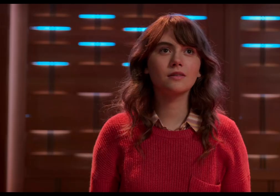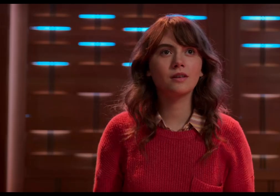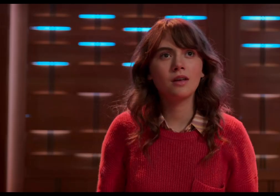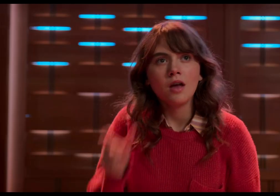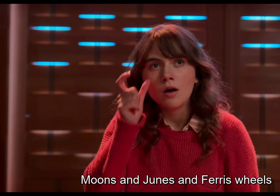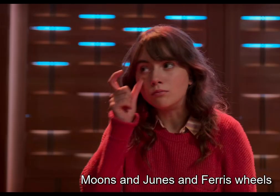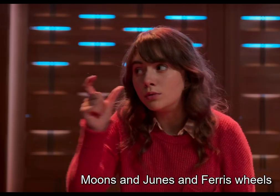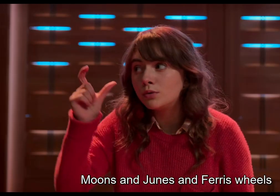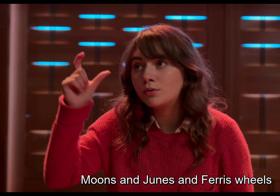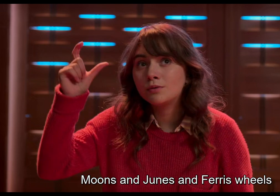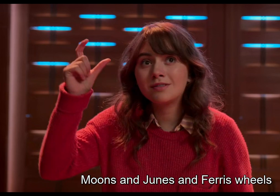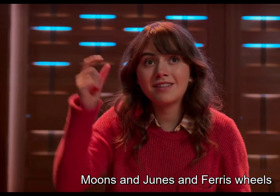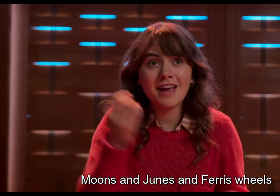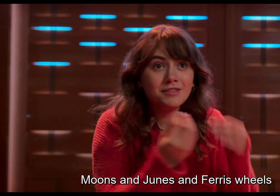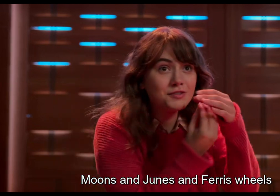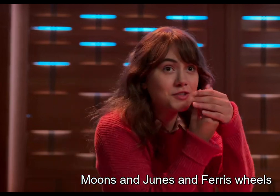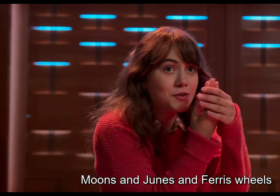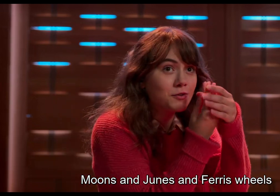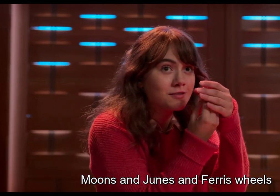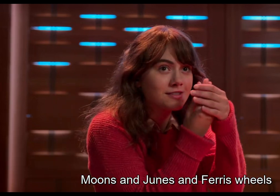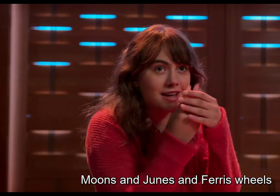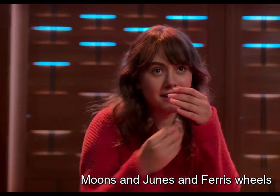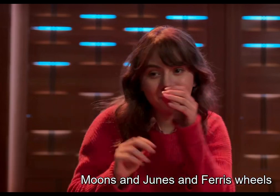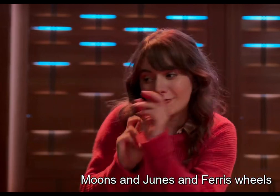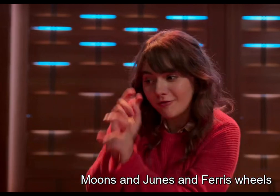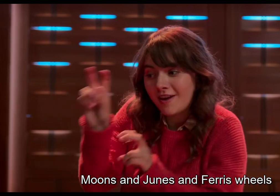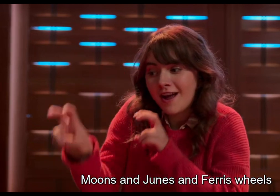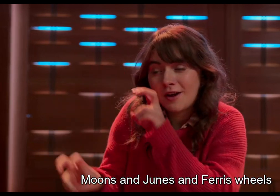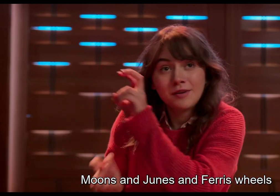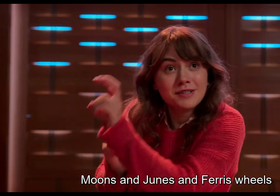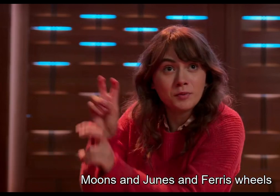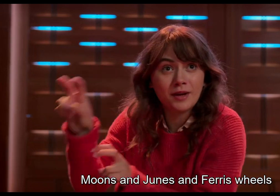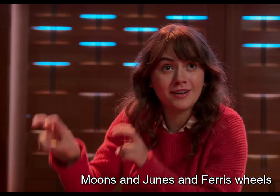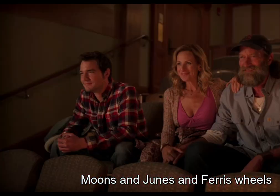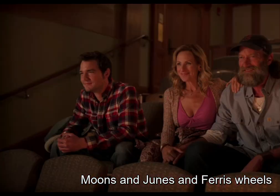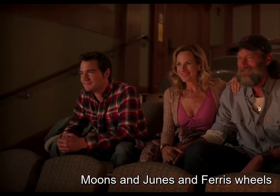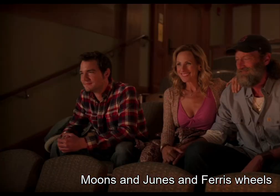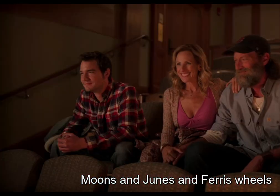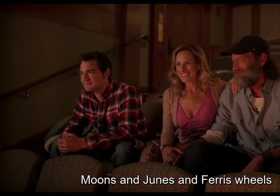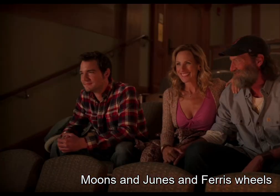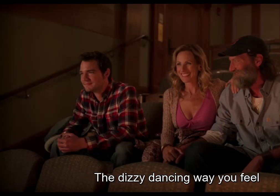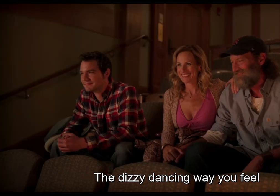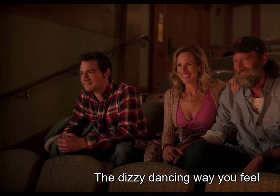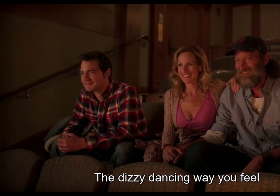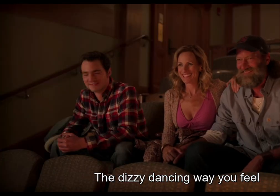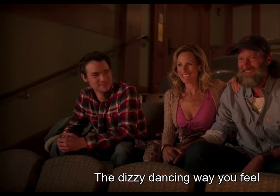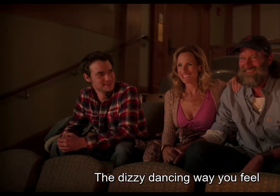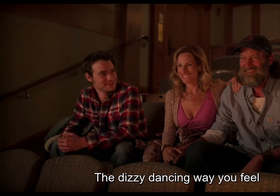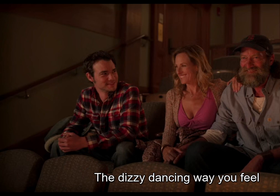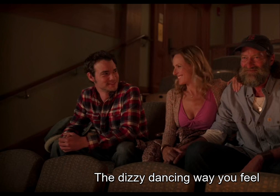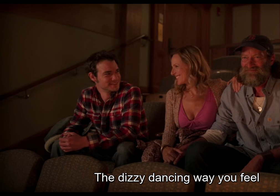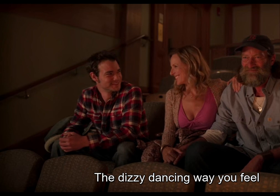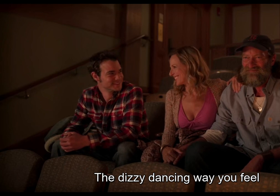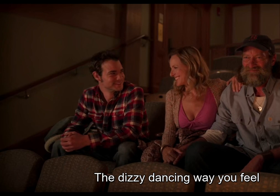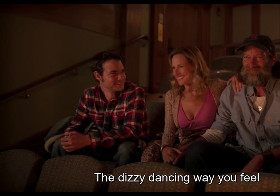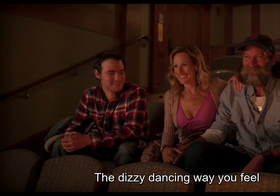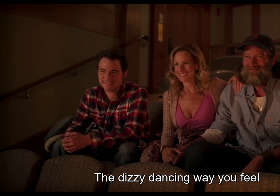Moons and junes and ferris wheels The dizzy dancing